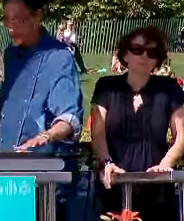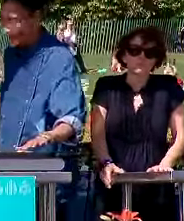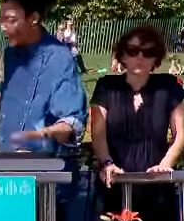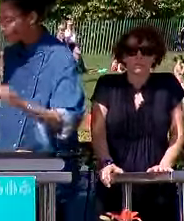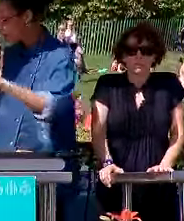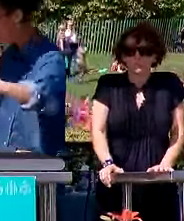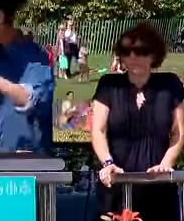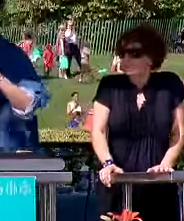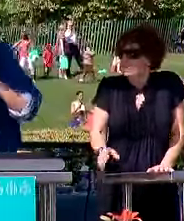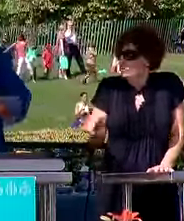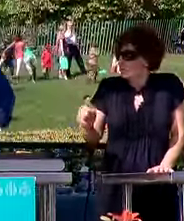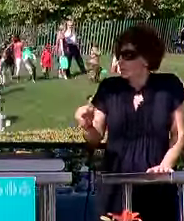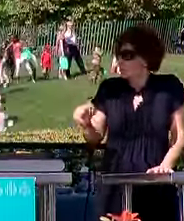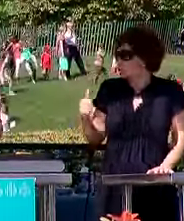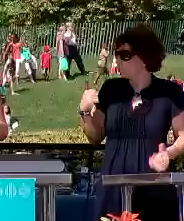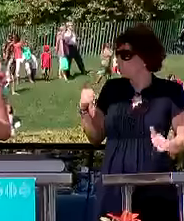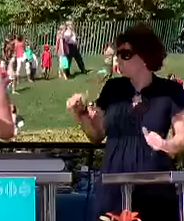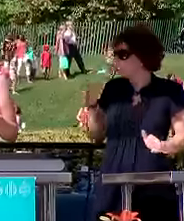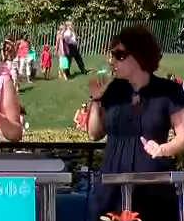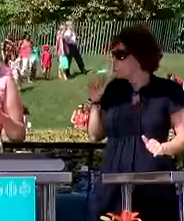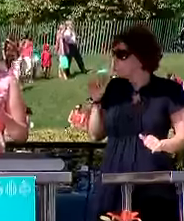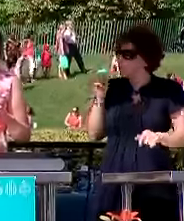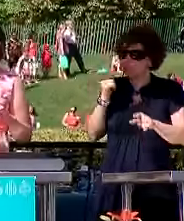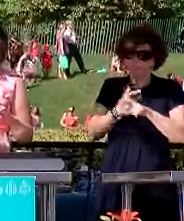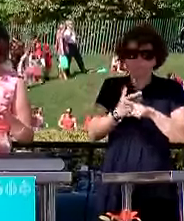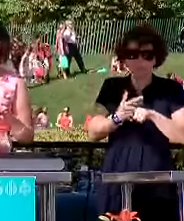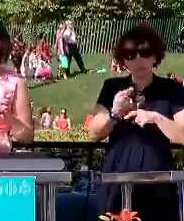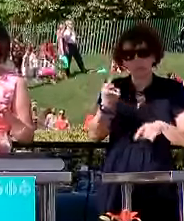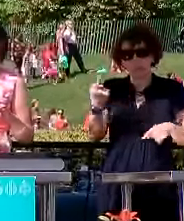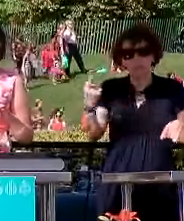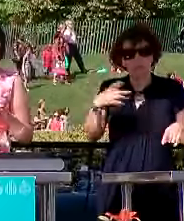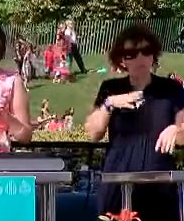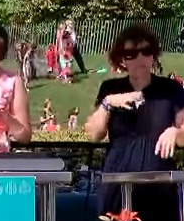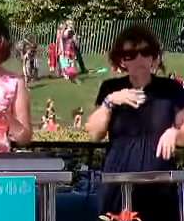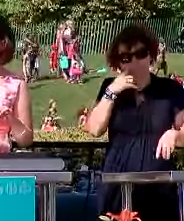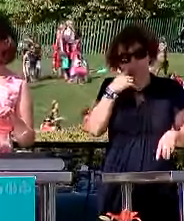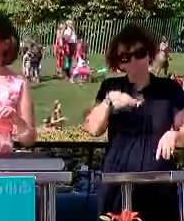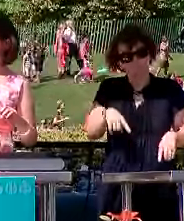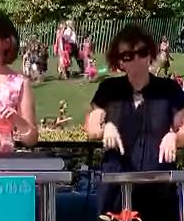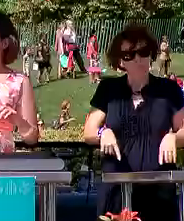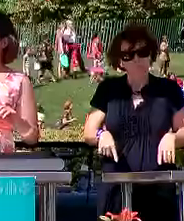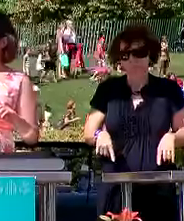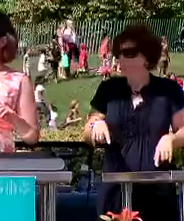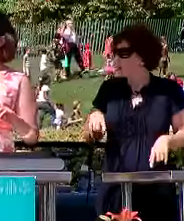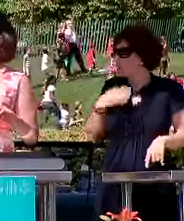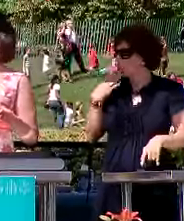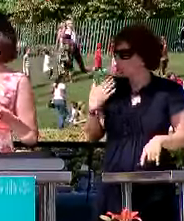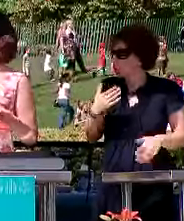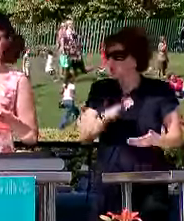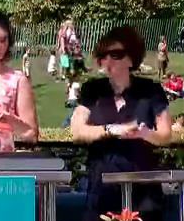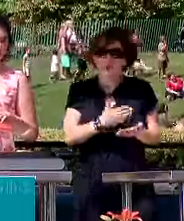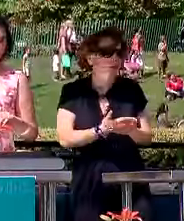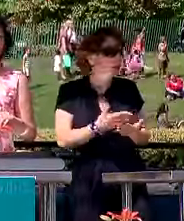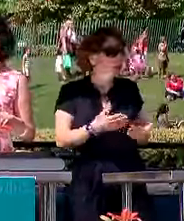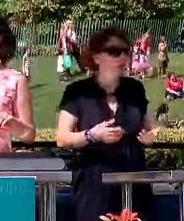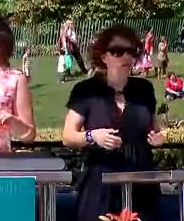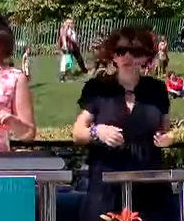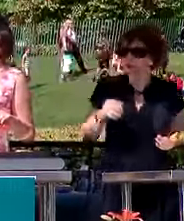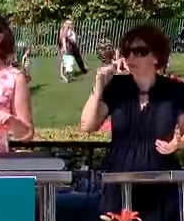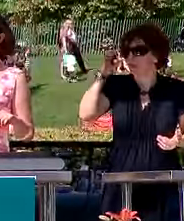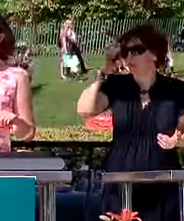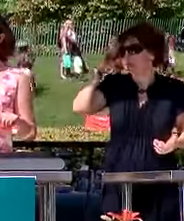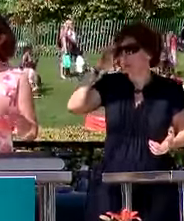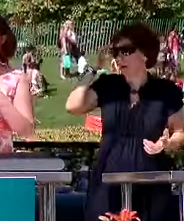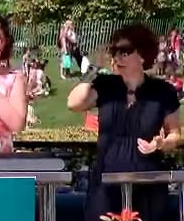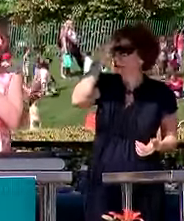Oh, yes, you can try your sister's. There you go. Is she a good cook? I'm going to give my little sister some. They're down there a minute